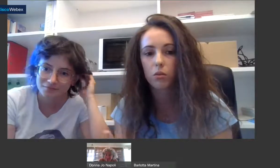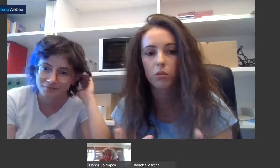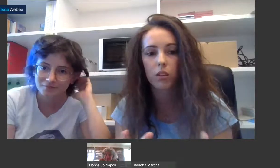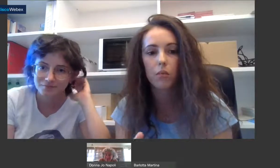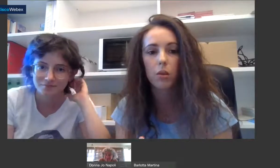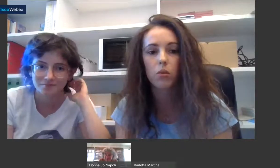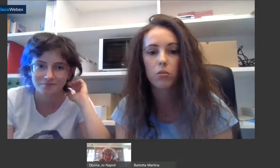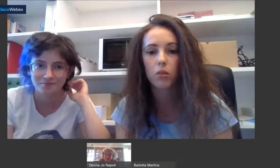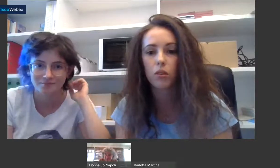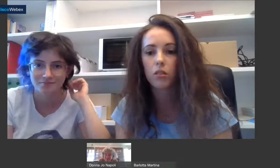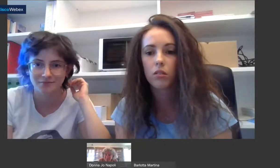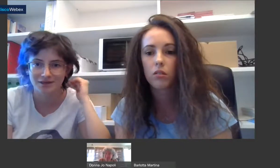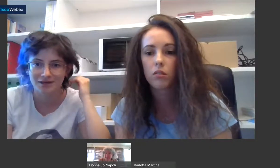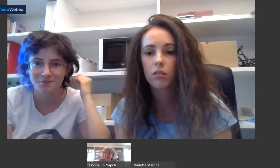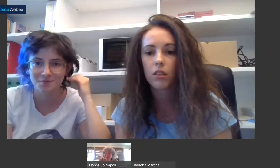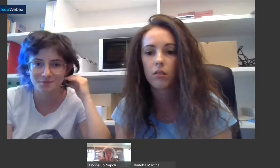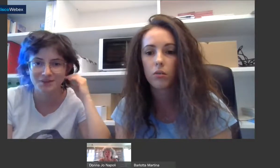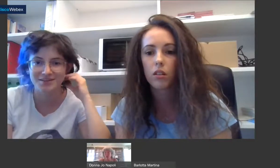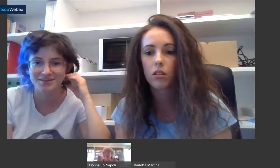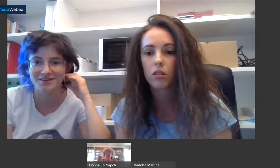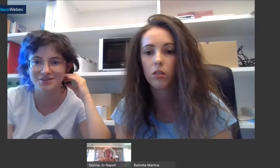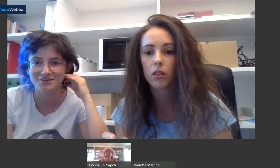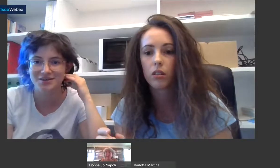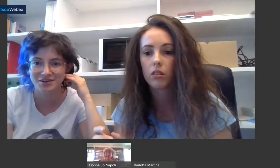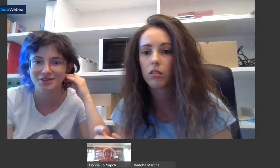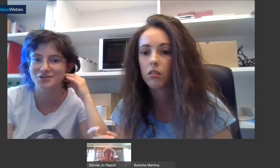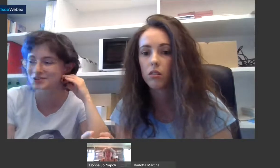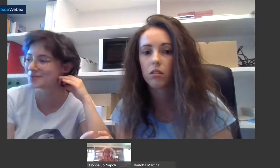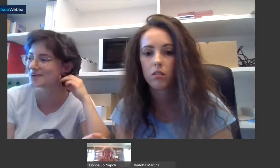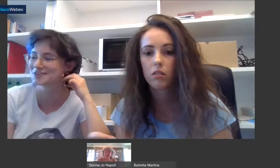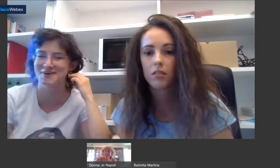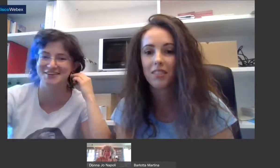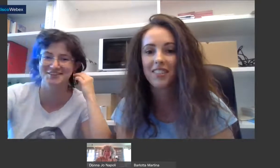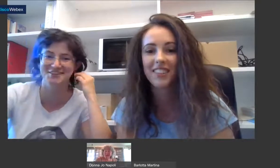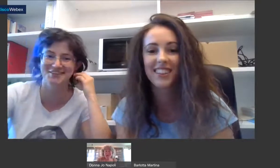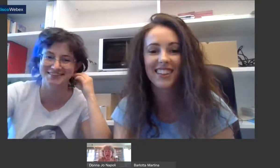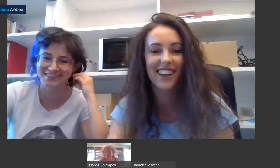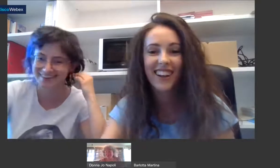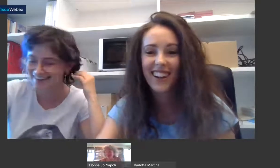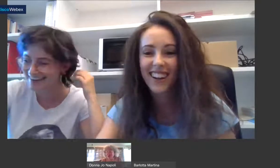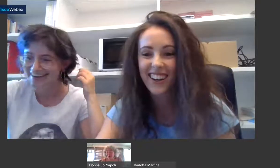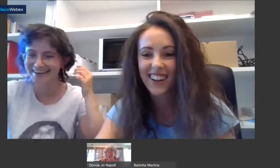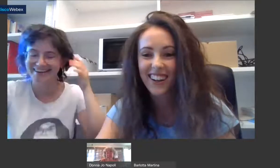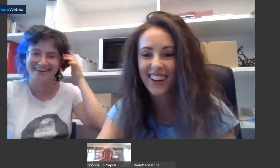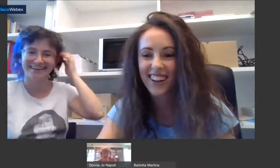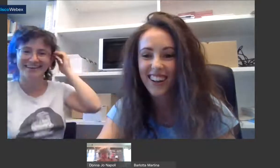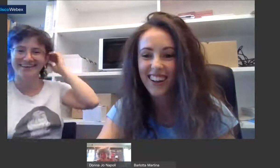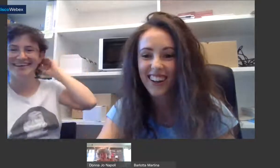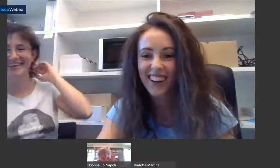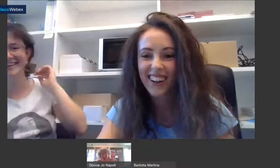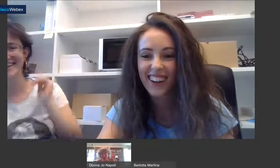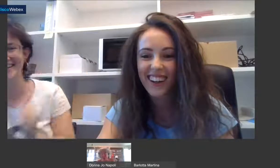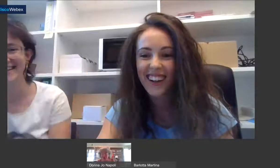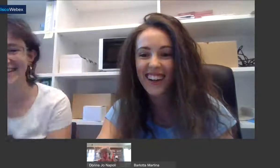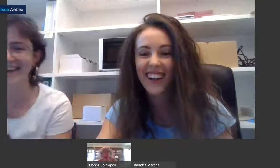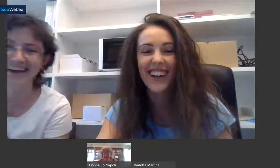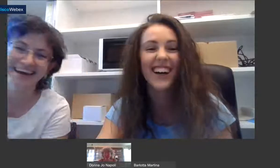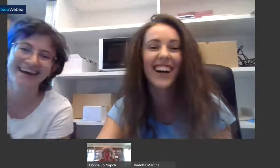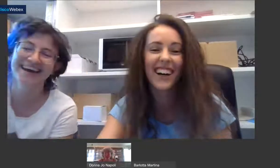do 10 minutes more. So that's sure, no problem. So much questions. Yeah, I stole a lot of time from you. I'm sorry.